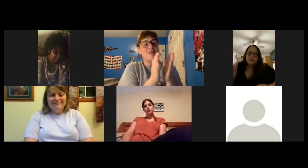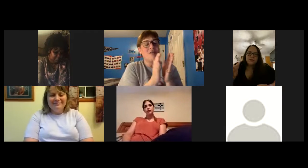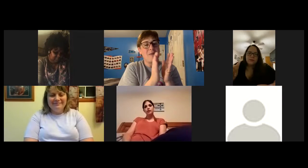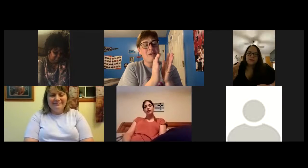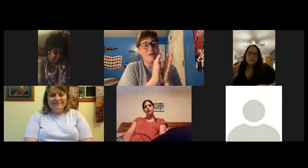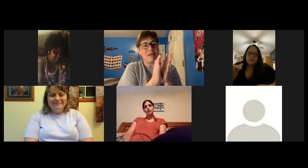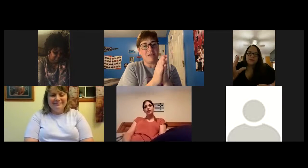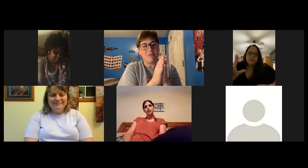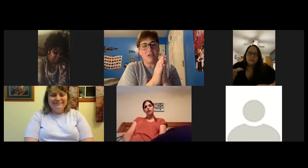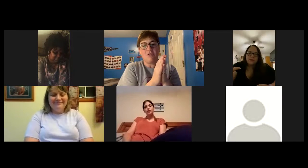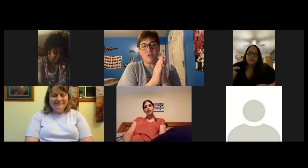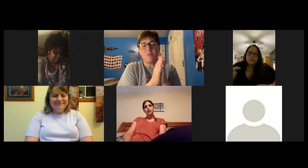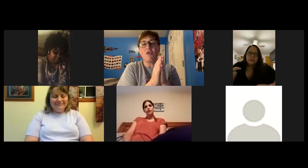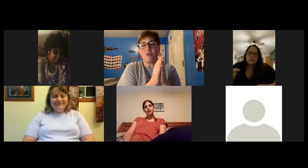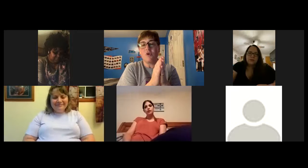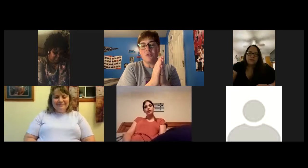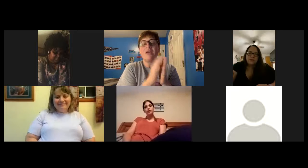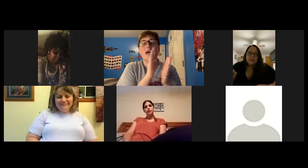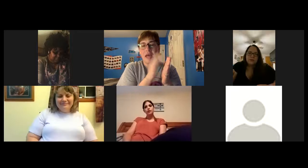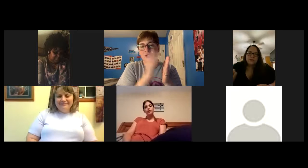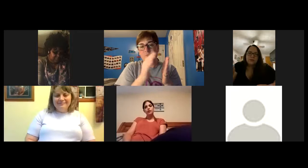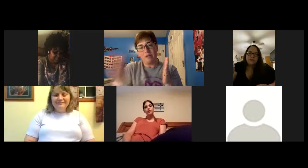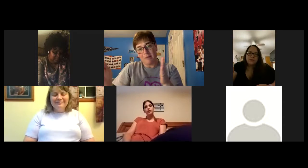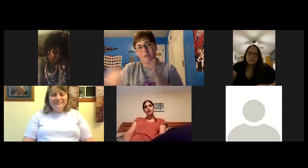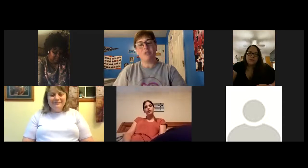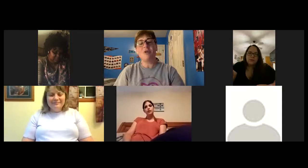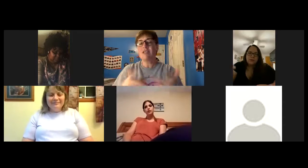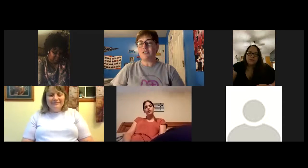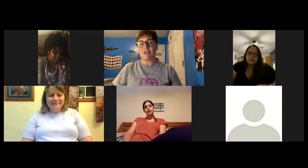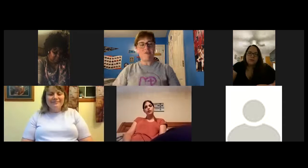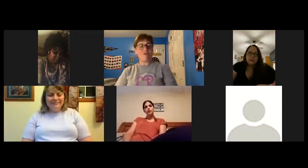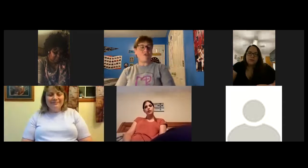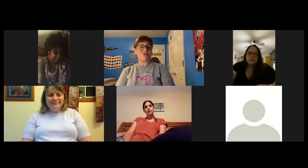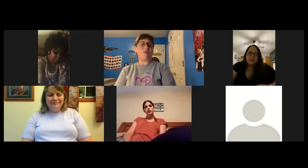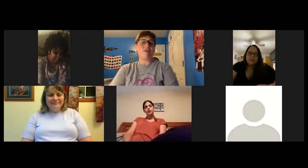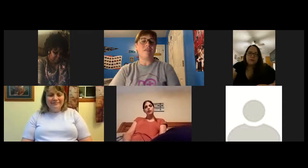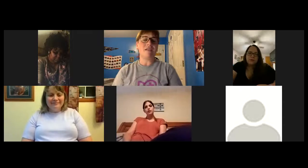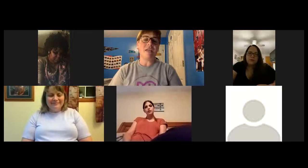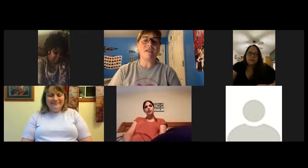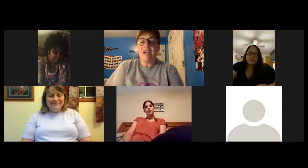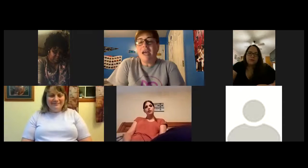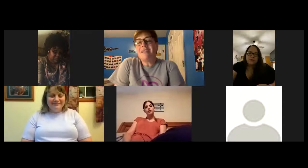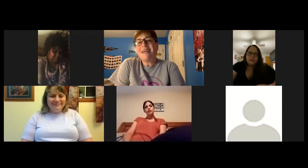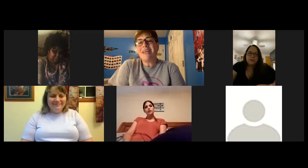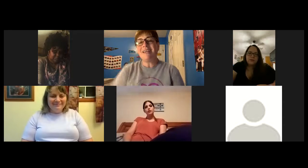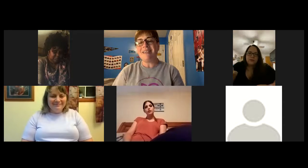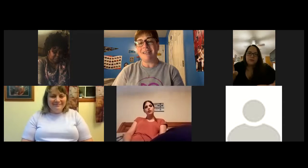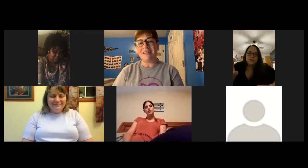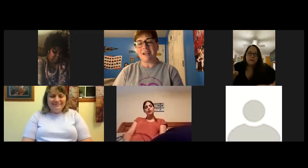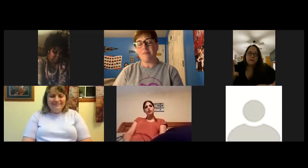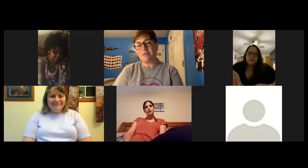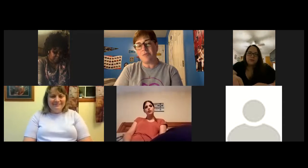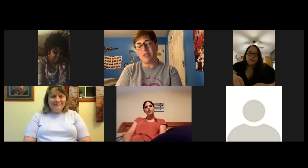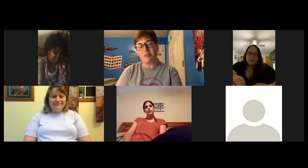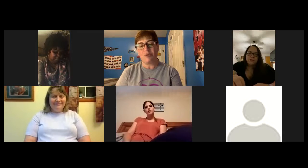go back to, okay, I'm going to go back to, smaller words and just build up to it. Don't let yourself get frustrated with it. It's like anything.